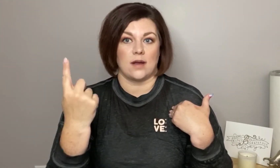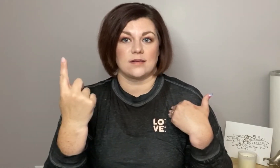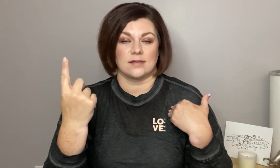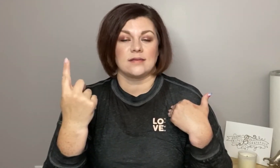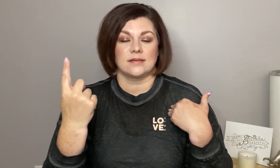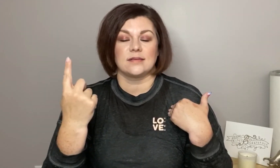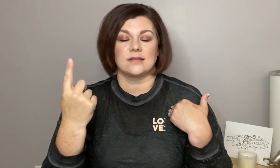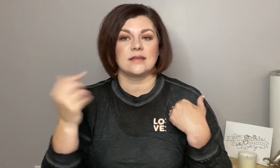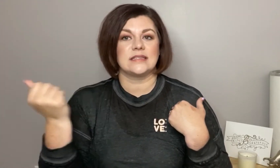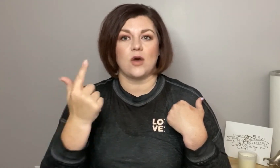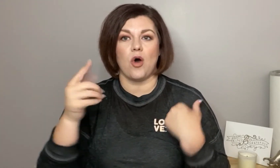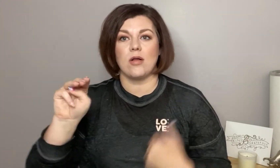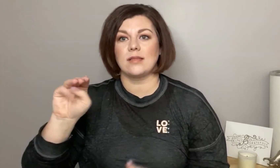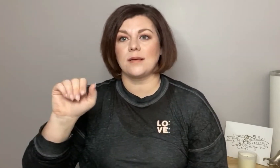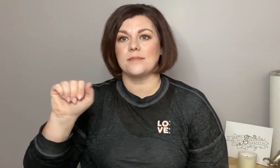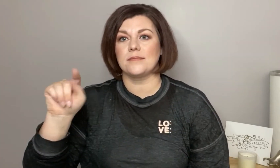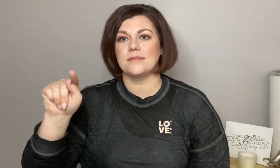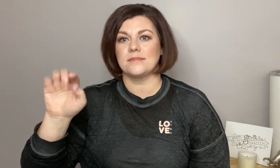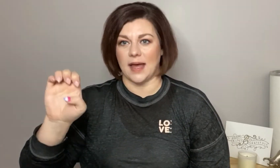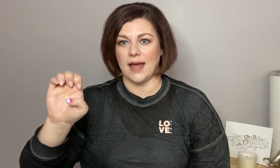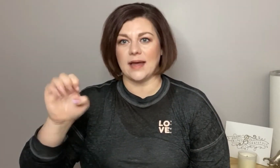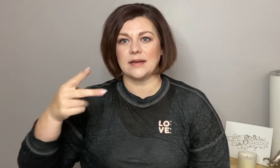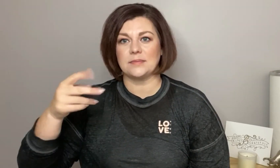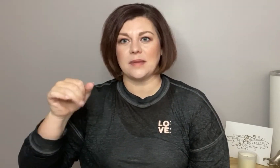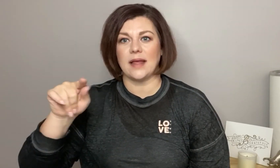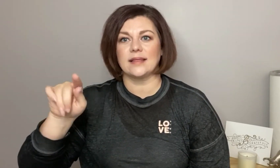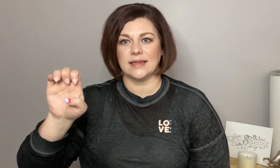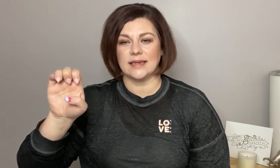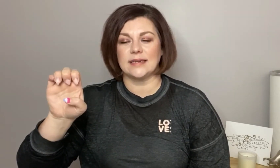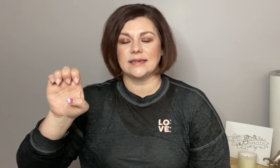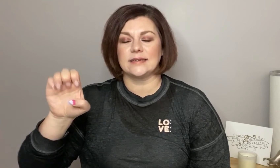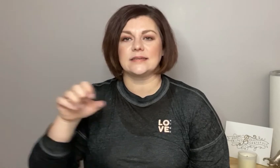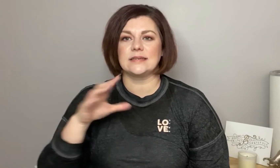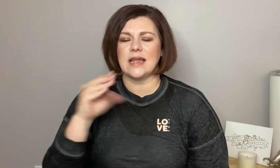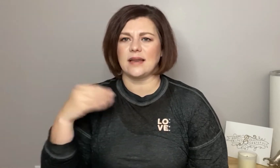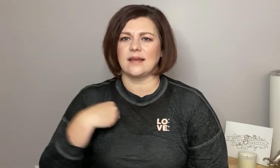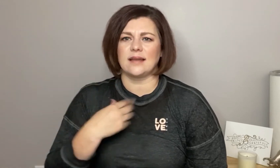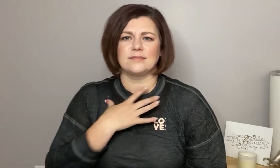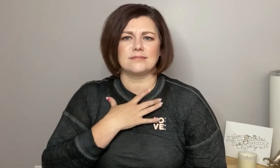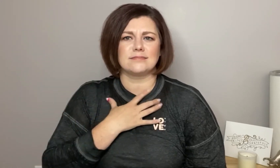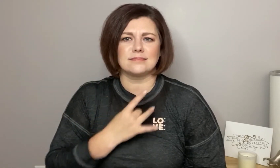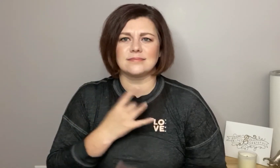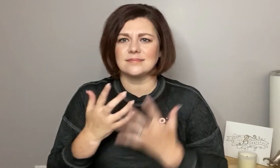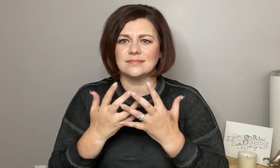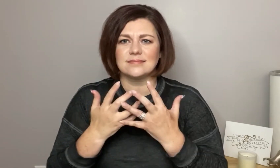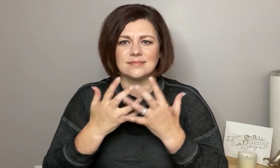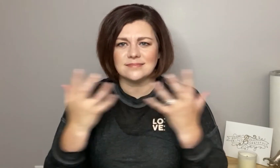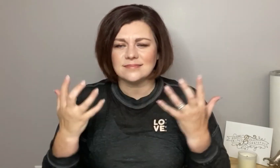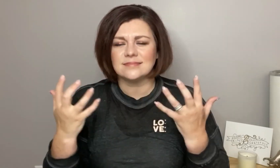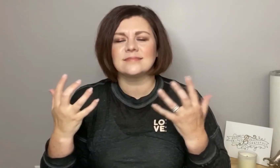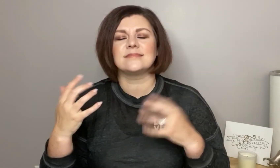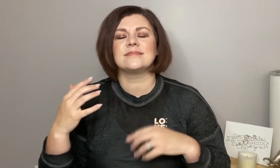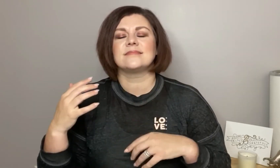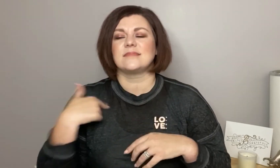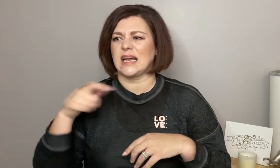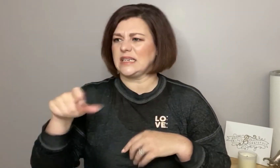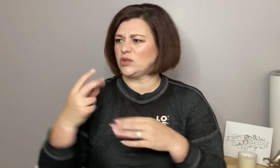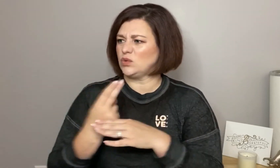one of her palettes. It's her all matte palette, and I like it. I like it a lot.